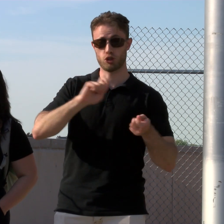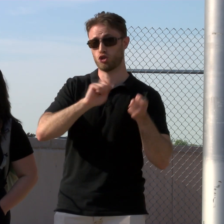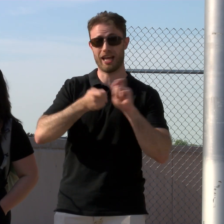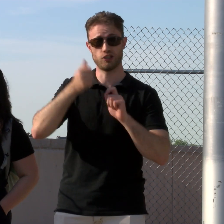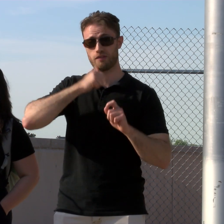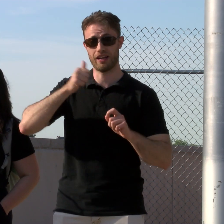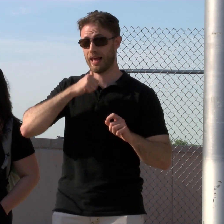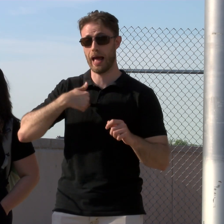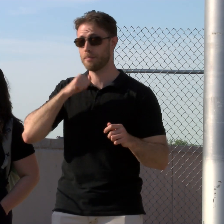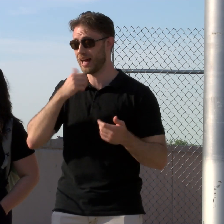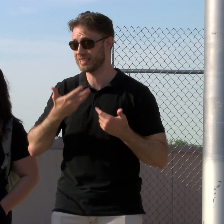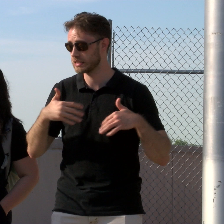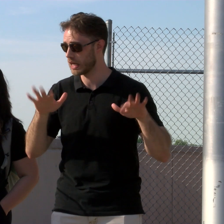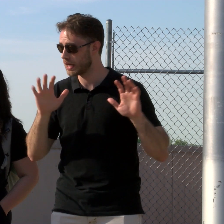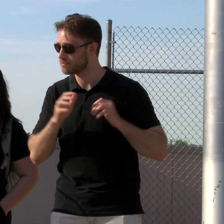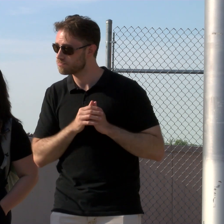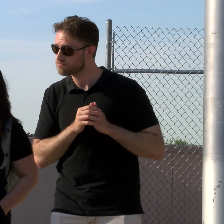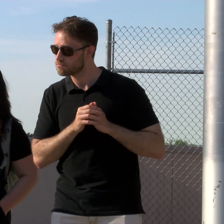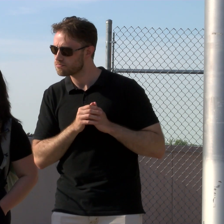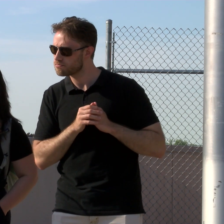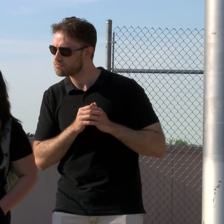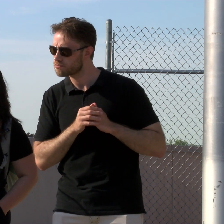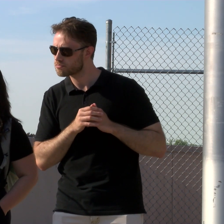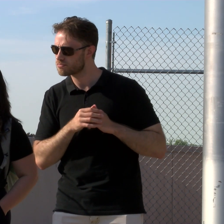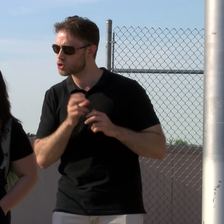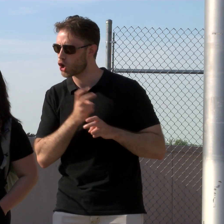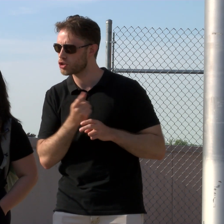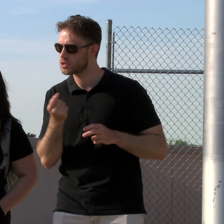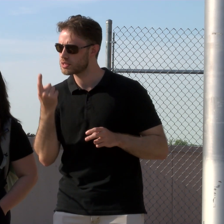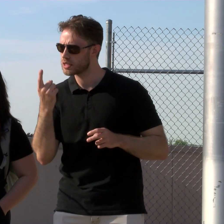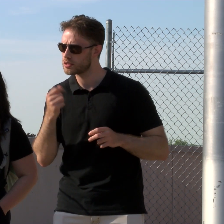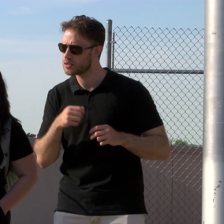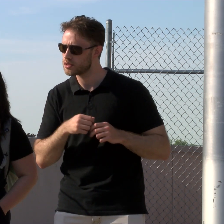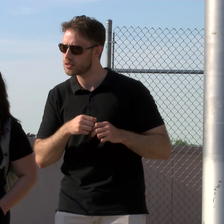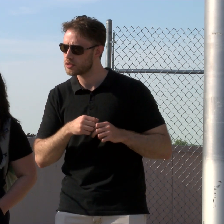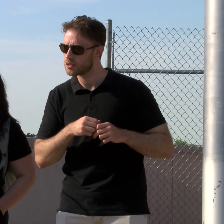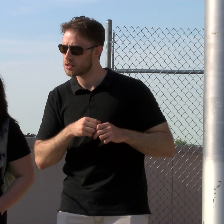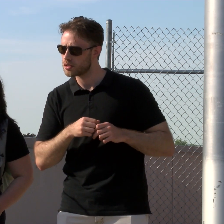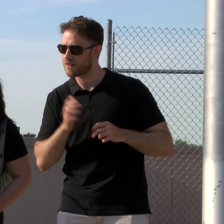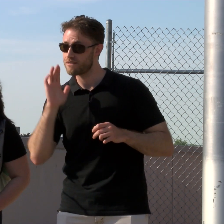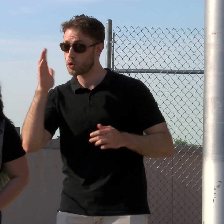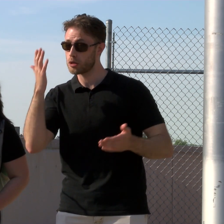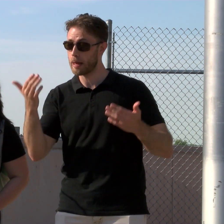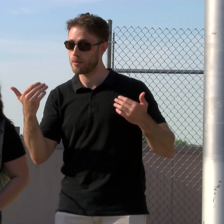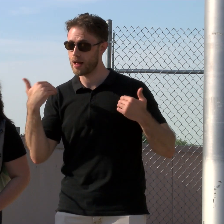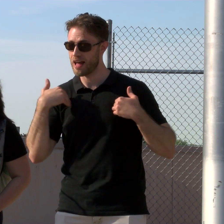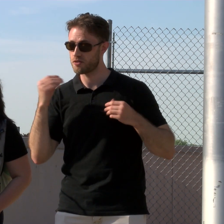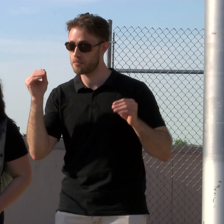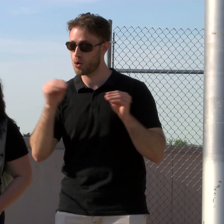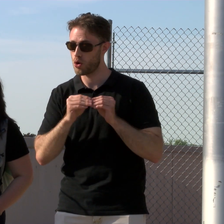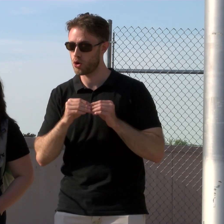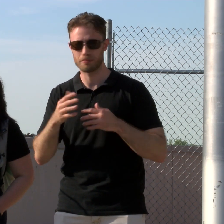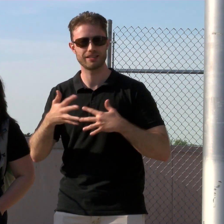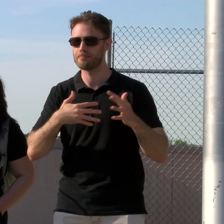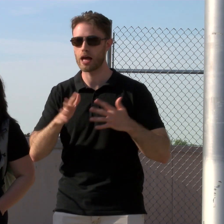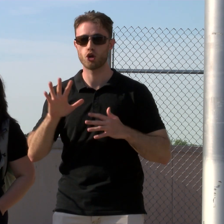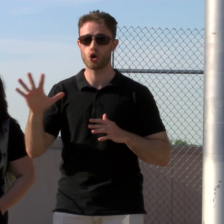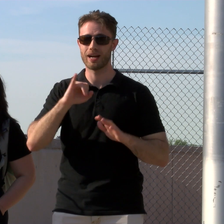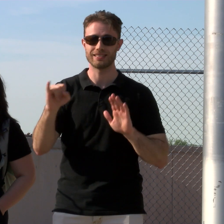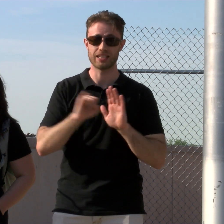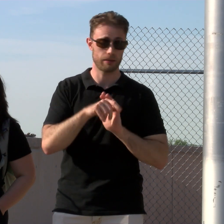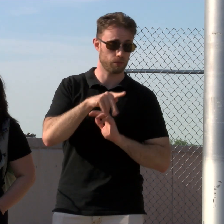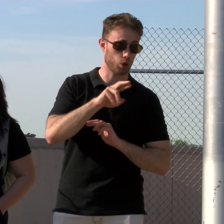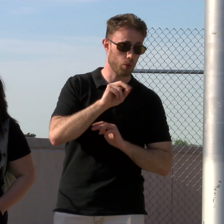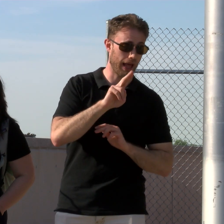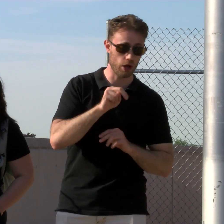gender or trigender and xenogenders galore, not as simple as it seems, and the future may hold more. But no matter your identity, pronouns,